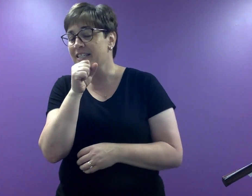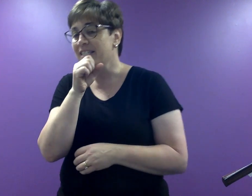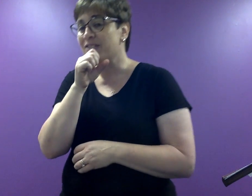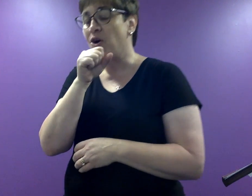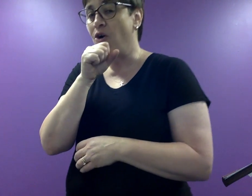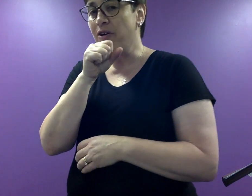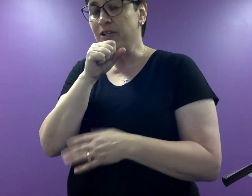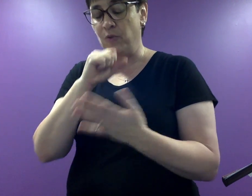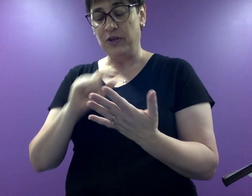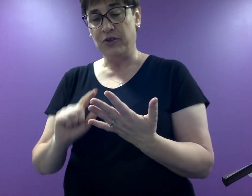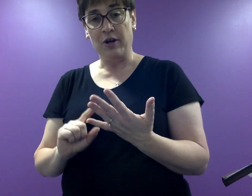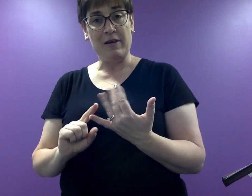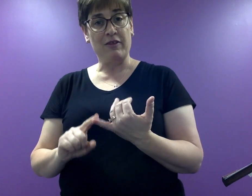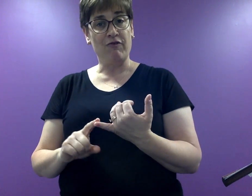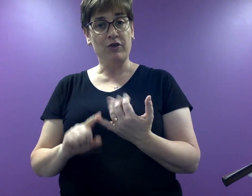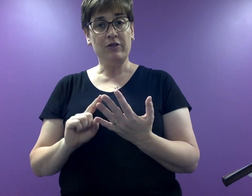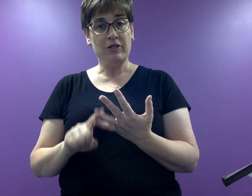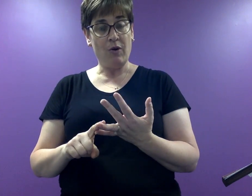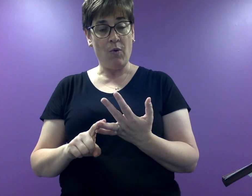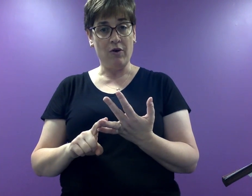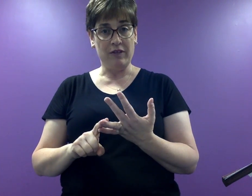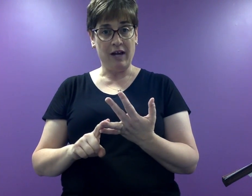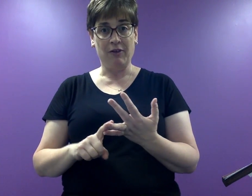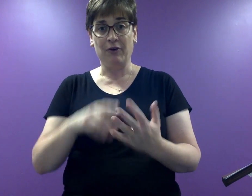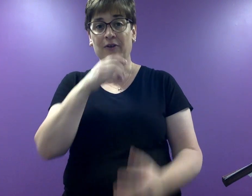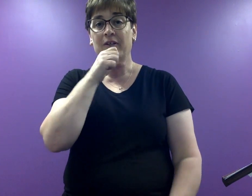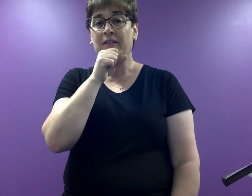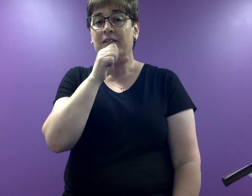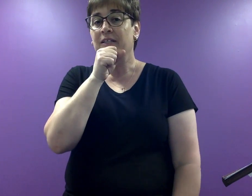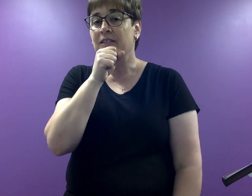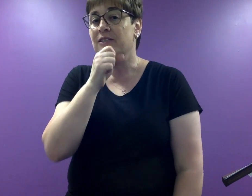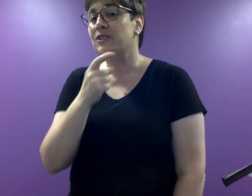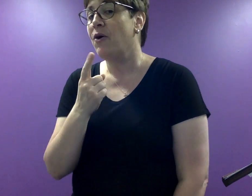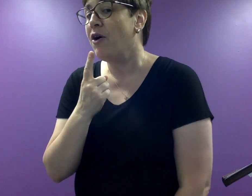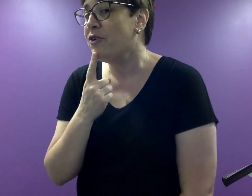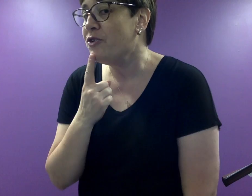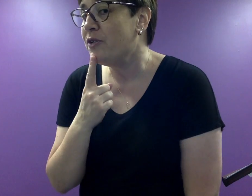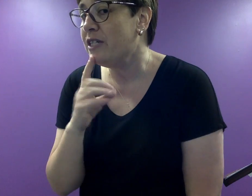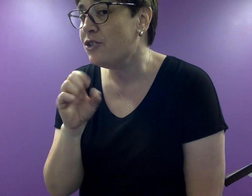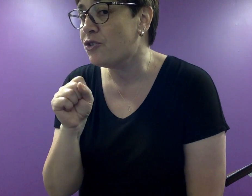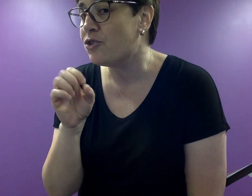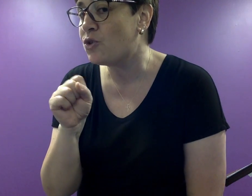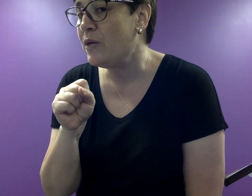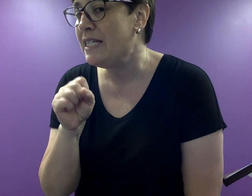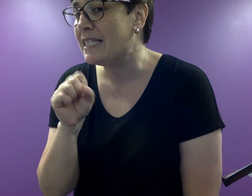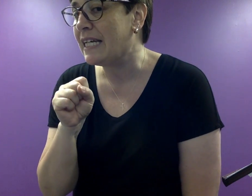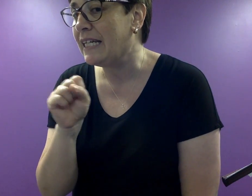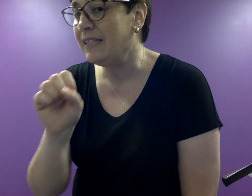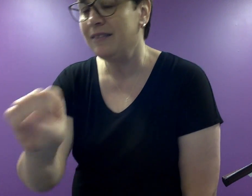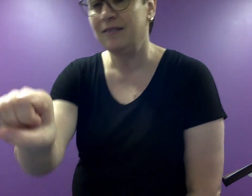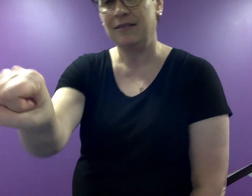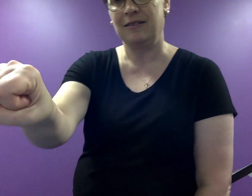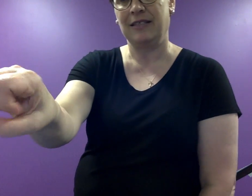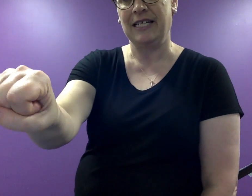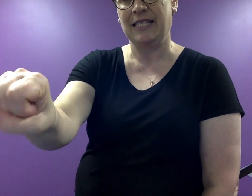is orange, whether you're talking about the fruit or the color. So all you're doing is you're squeezing like